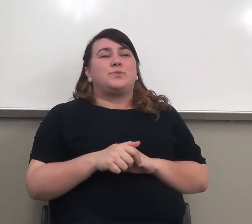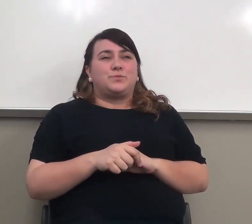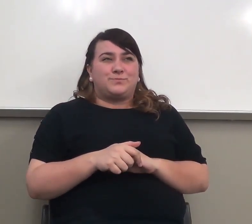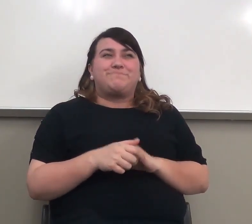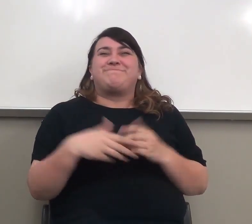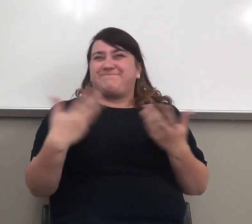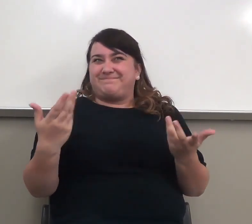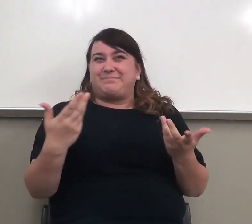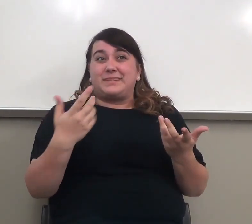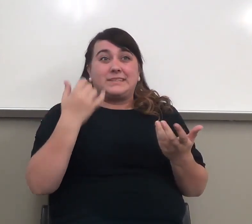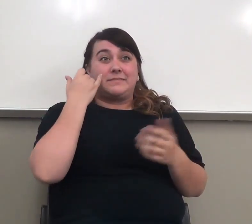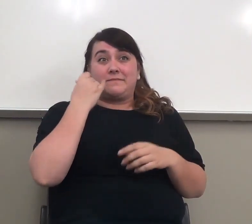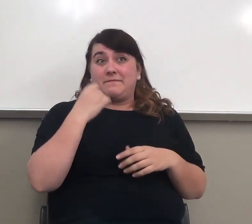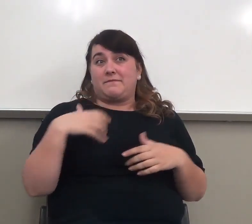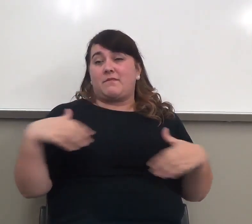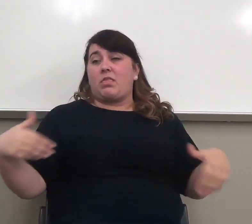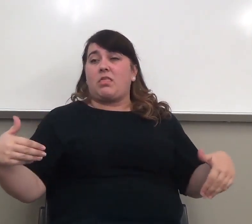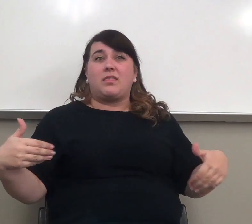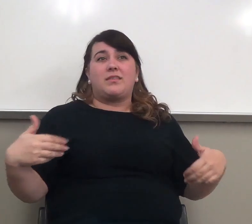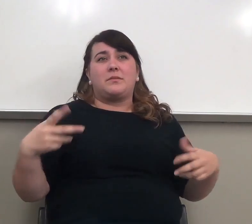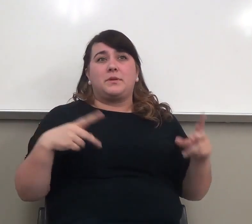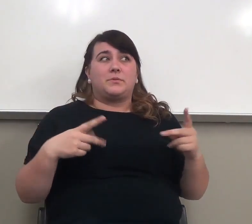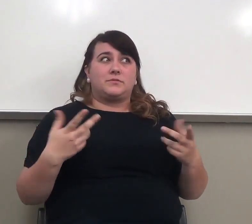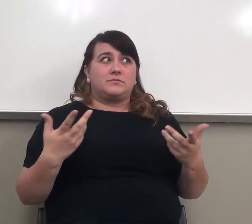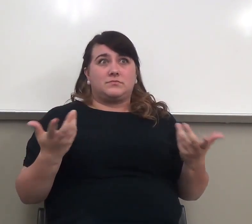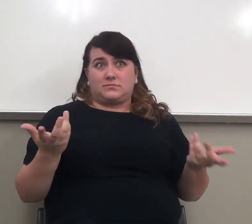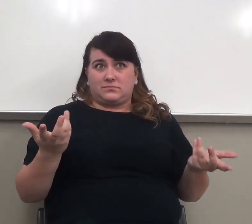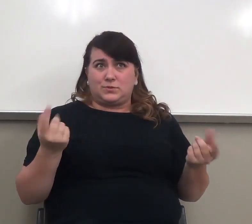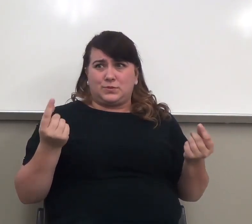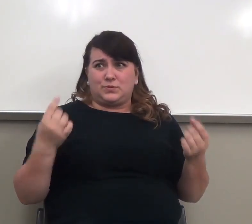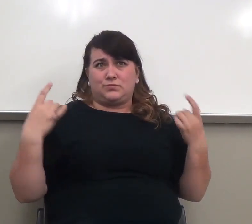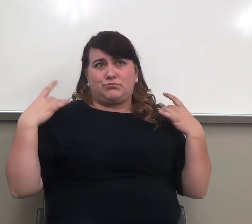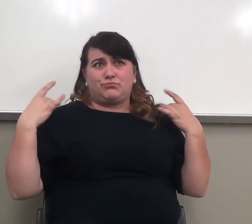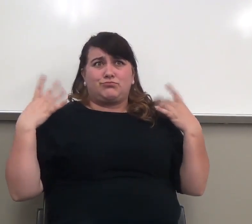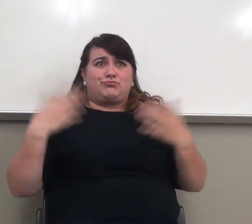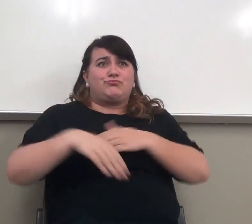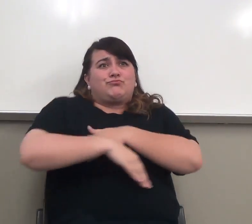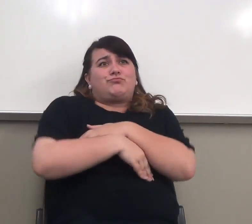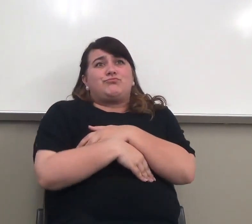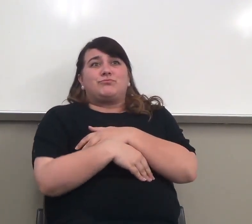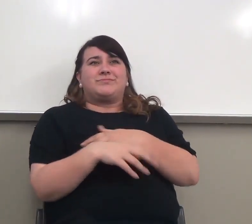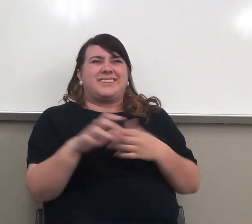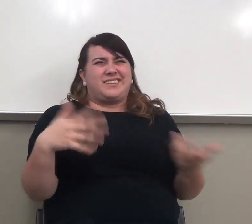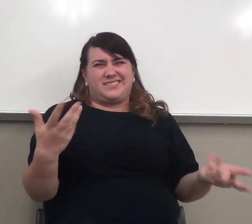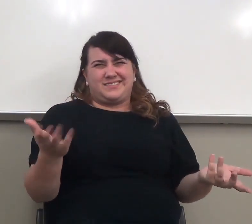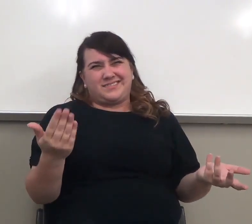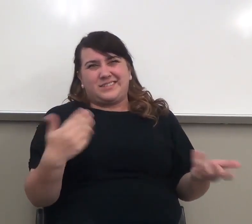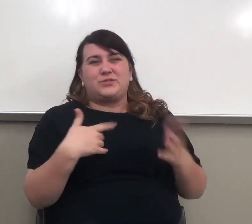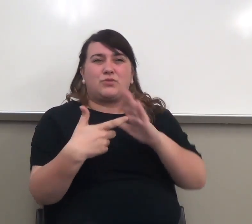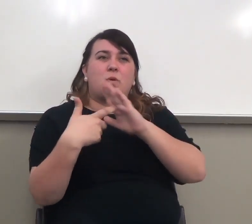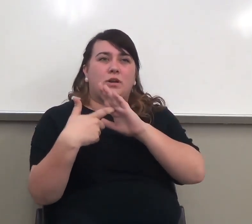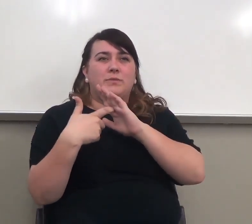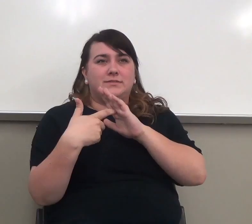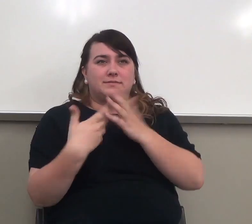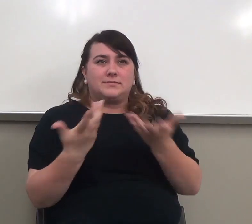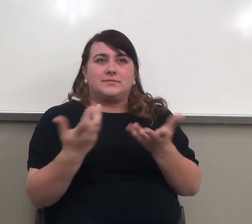because otherwise people just don't do part of the requirements of the class. Okay, so we'll talk about this stuff